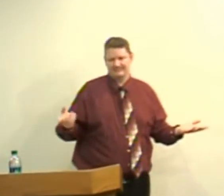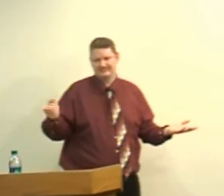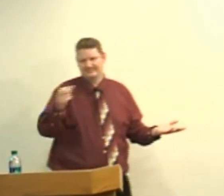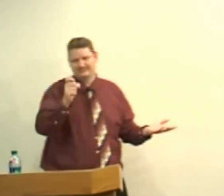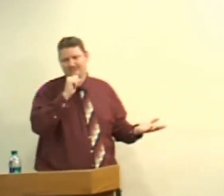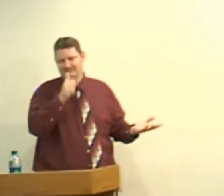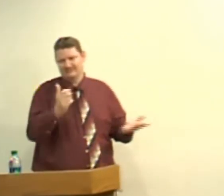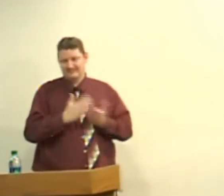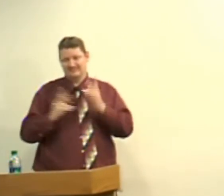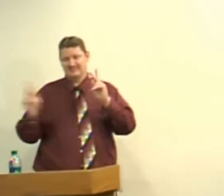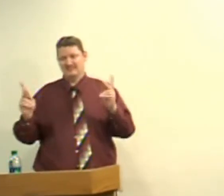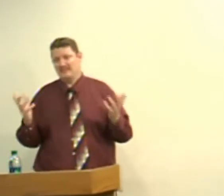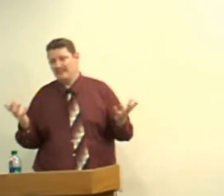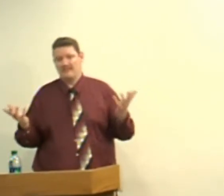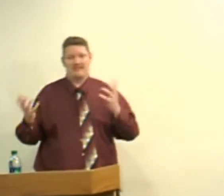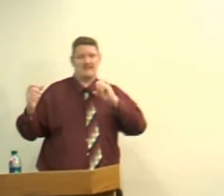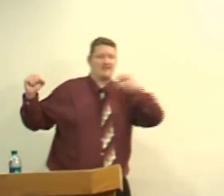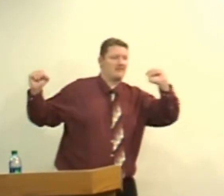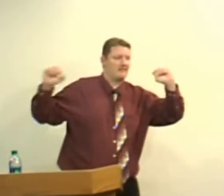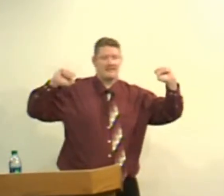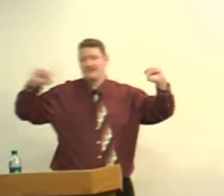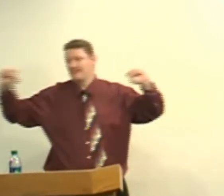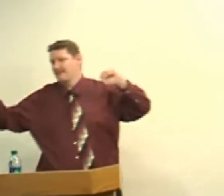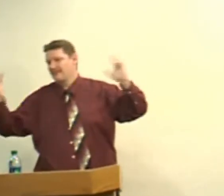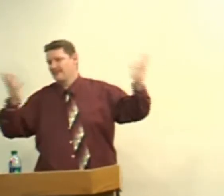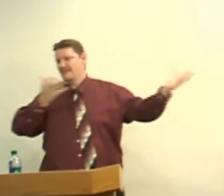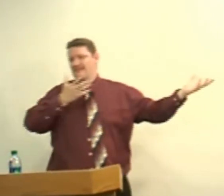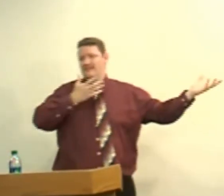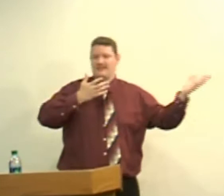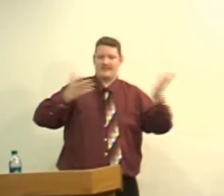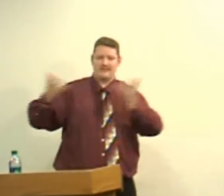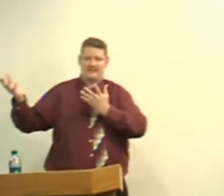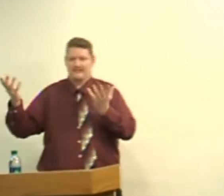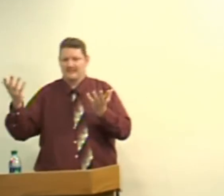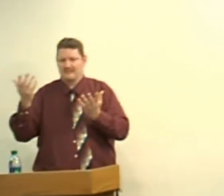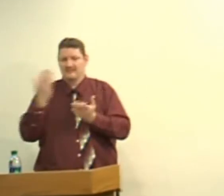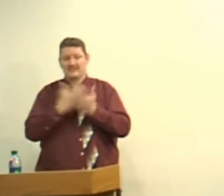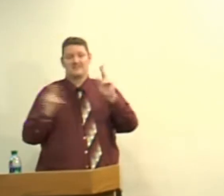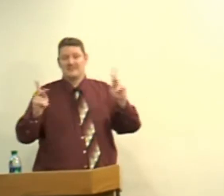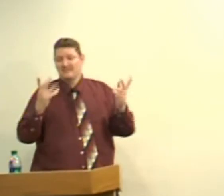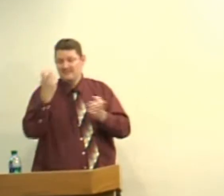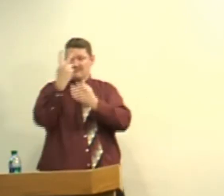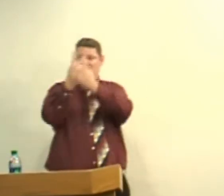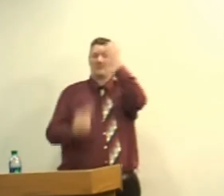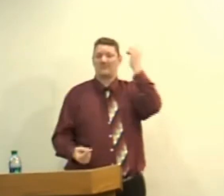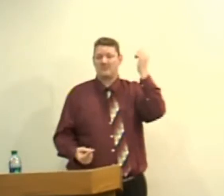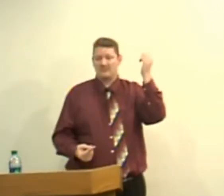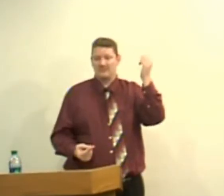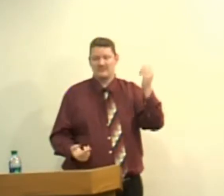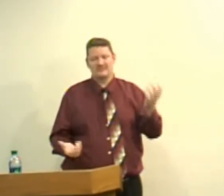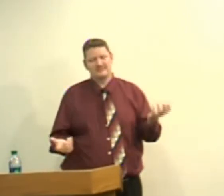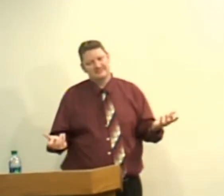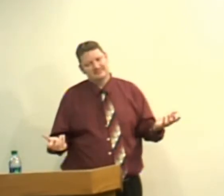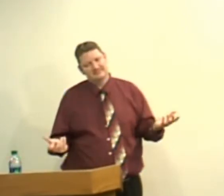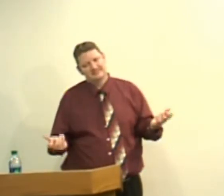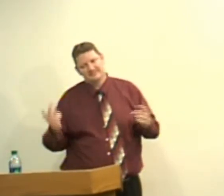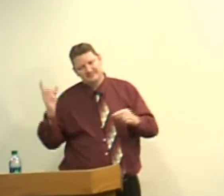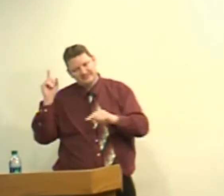my families and friends. We don't do that anymore. We must sacrifice our desires. That when we may be like him, you